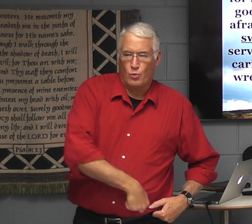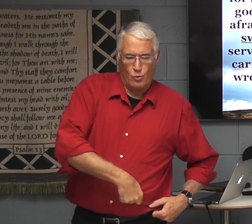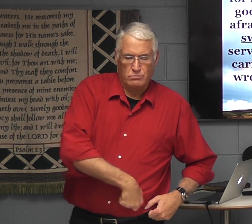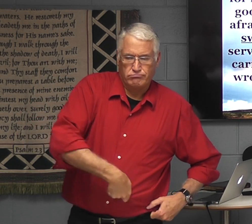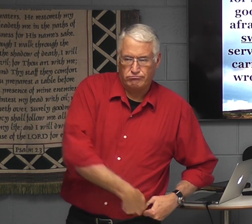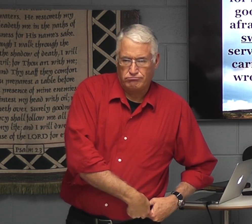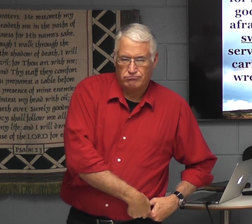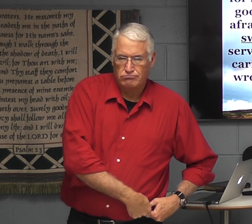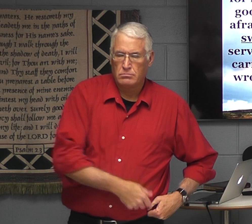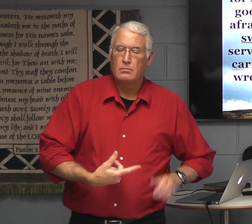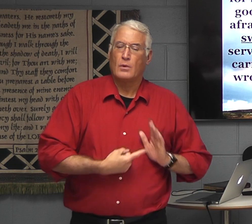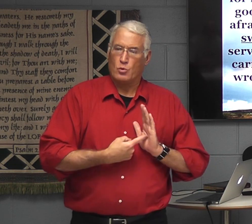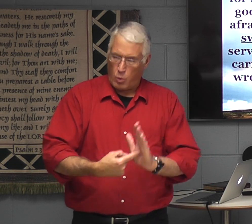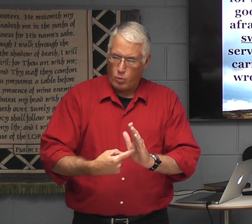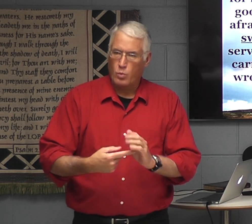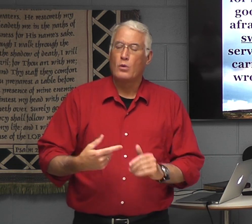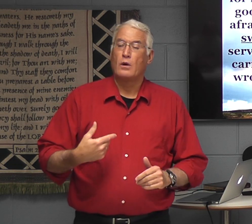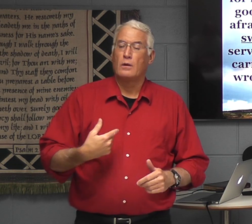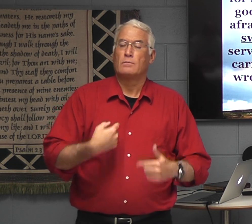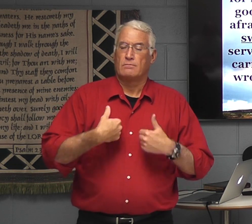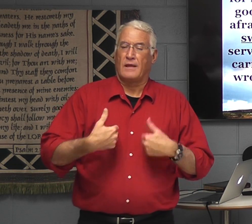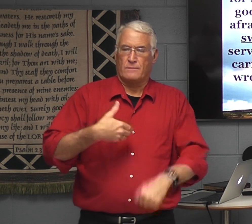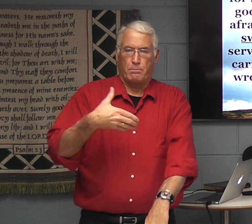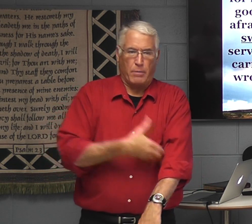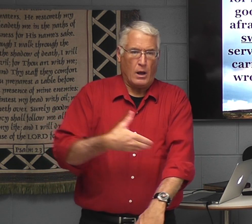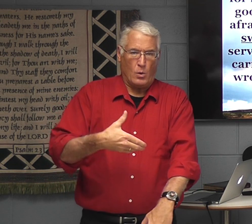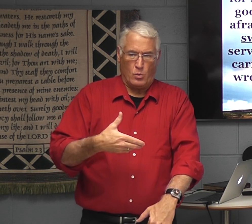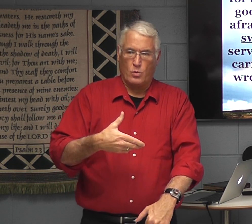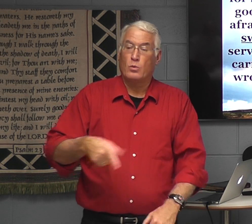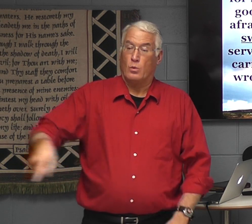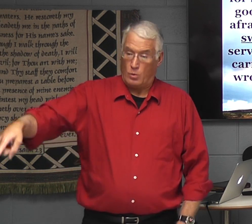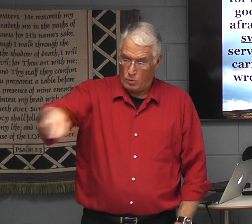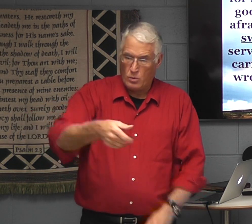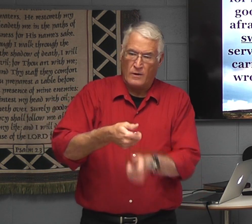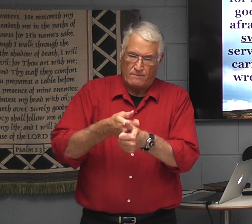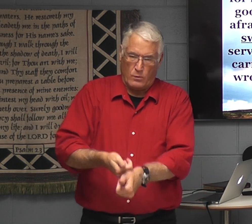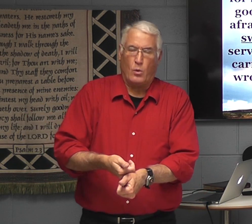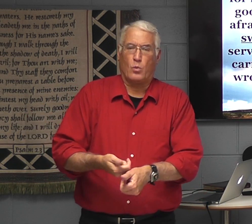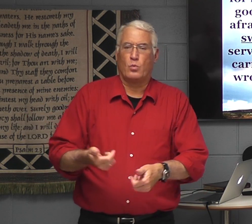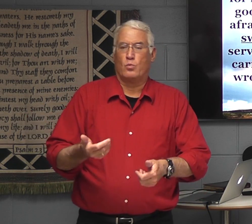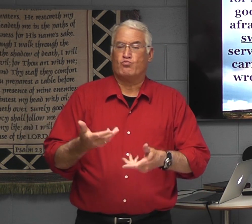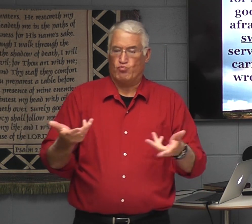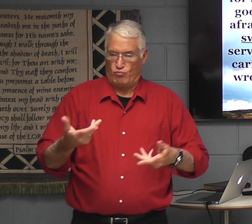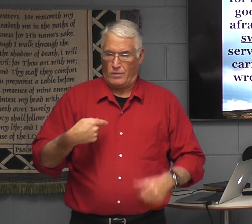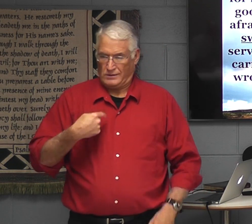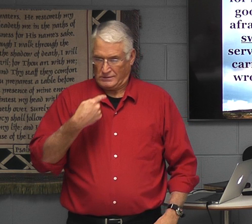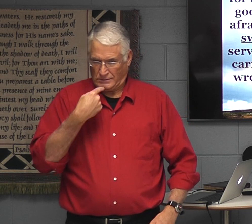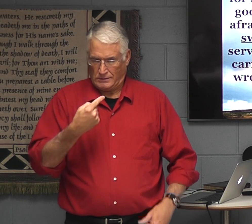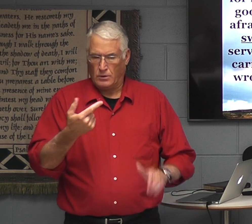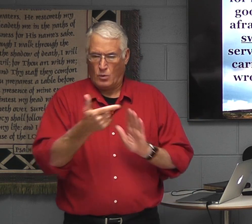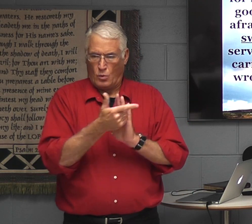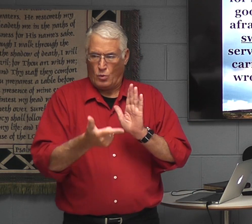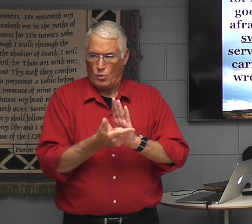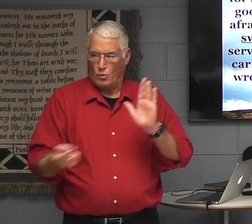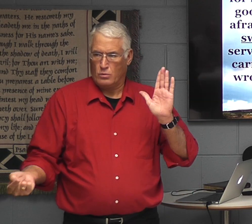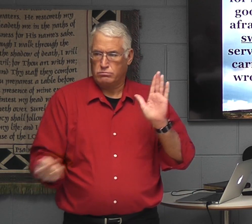were the authorities. They would have a sword, and that was to show that they had the power, and you were to follow what they